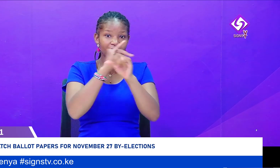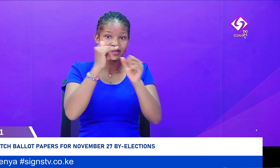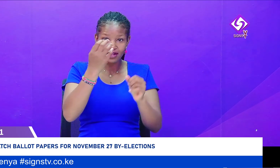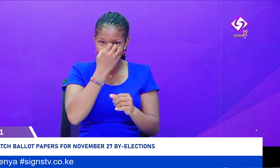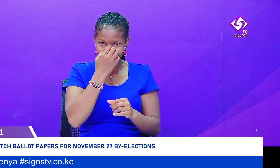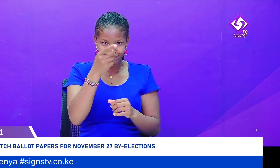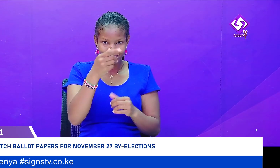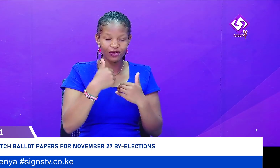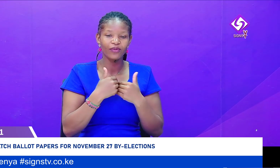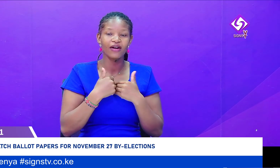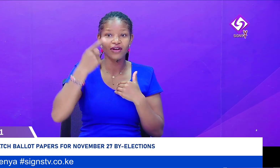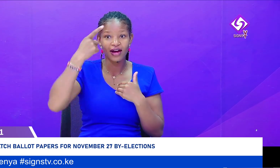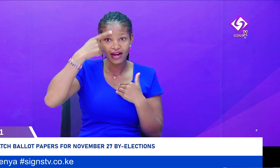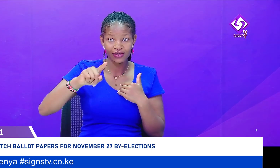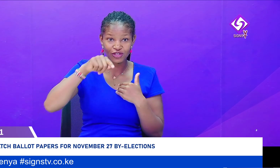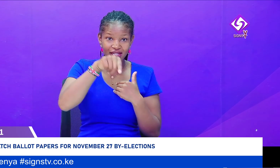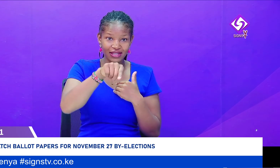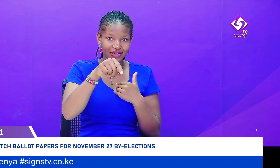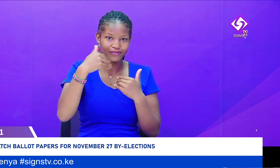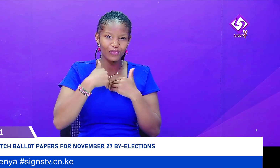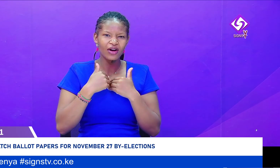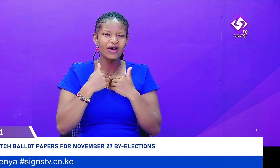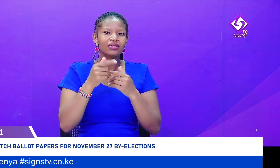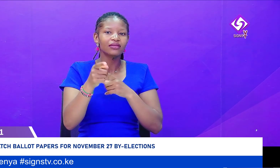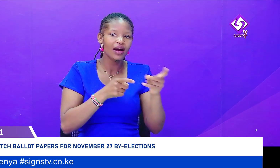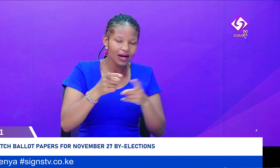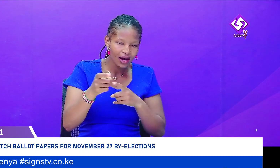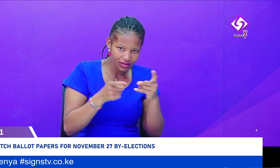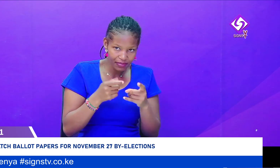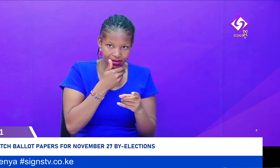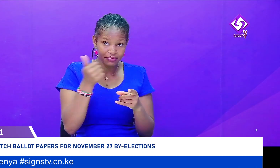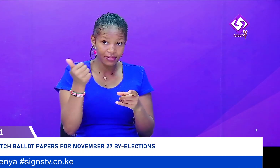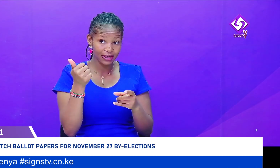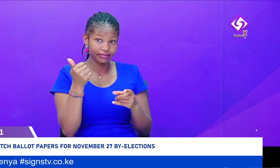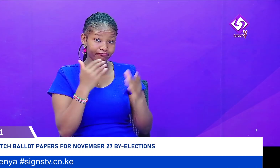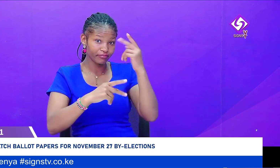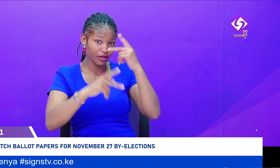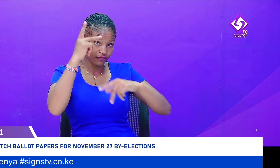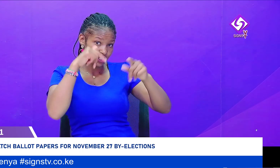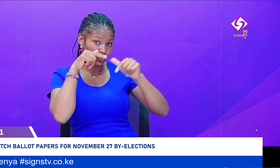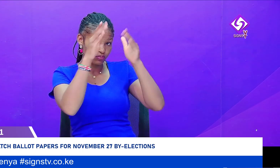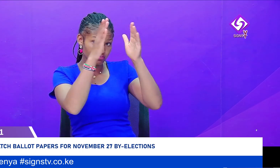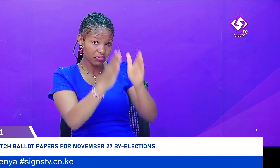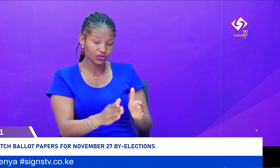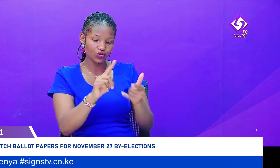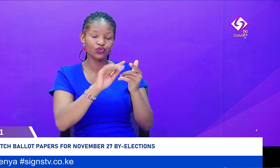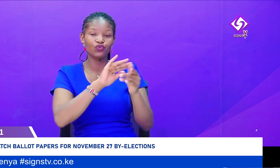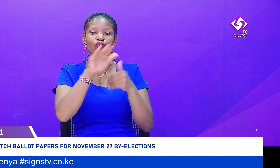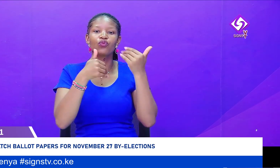President William Ruto has publicly ranked his administration as the best